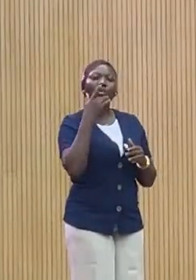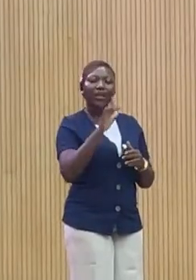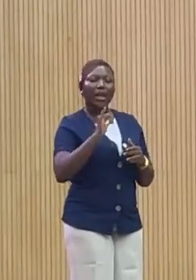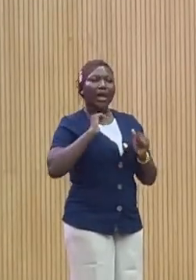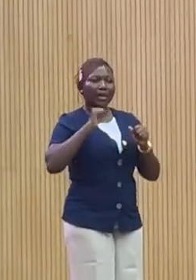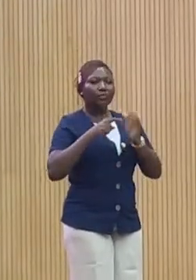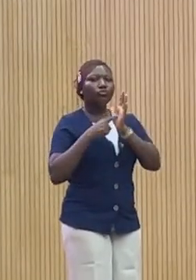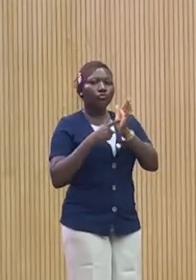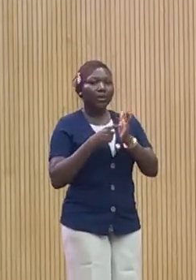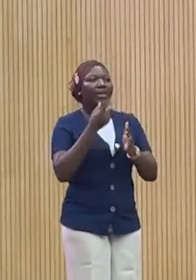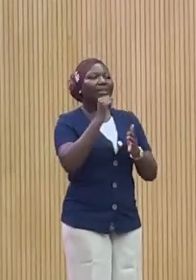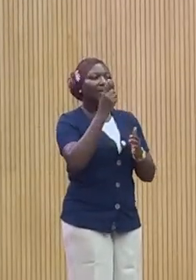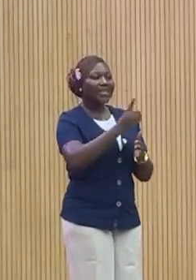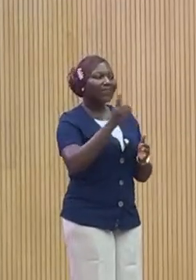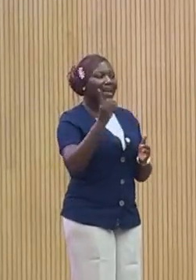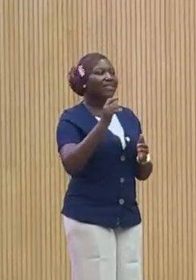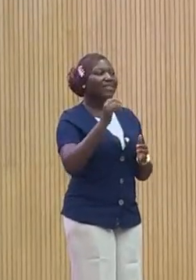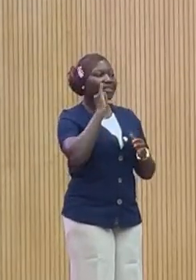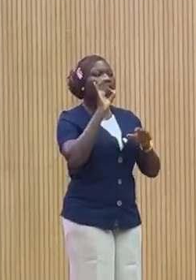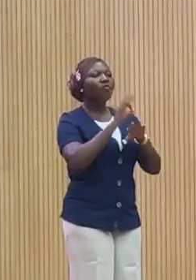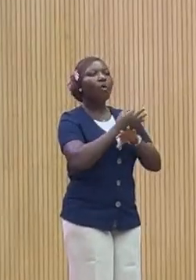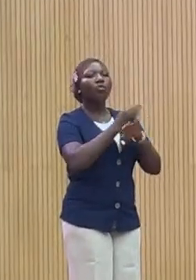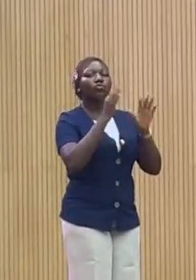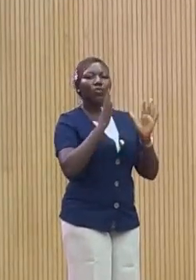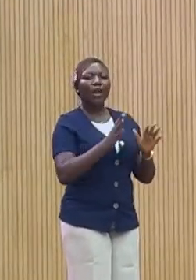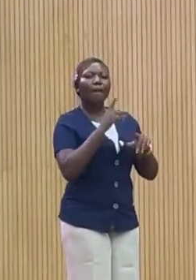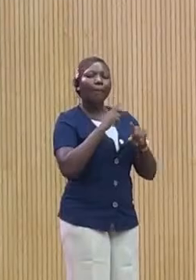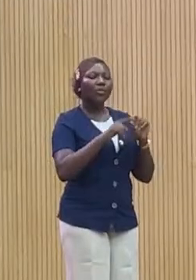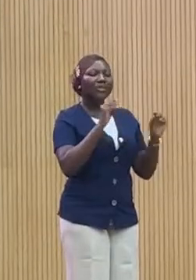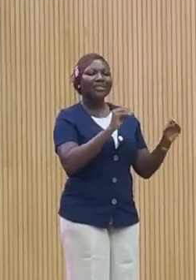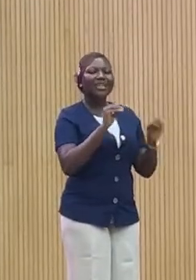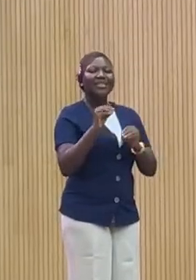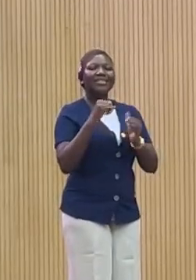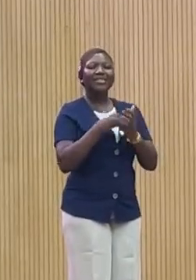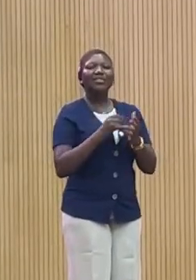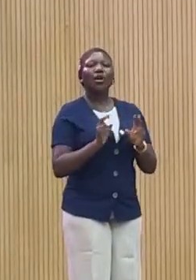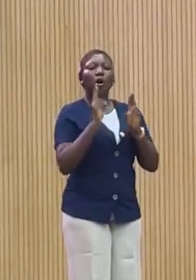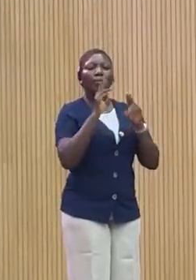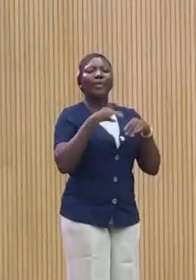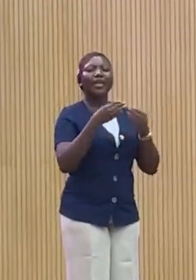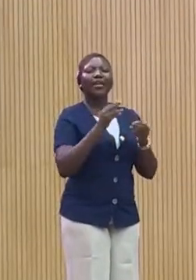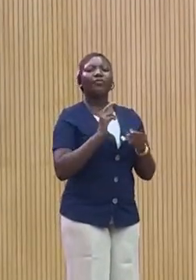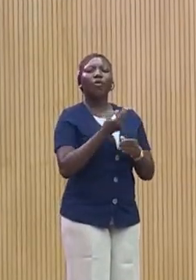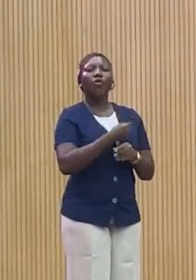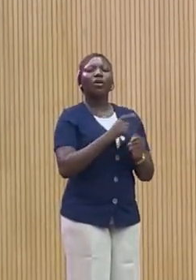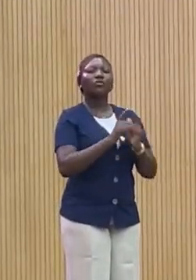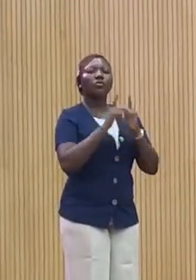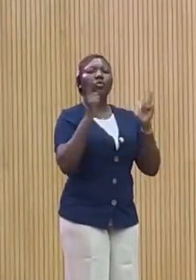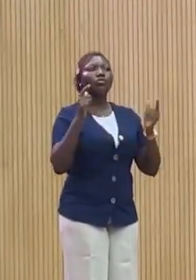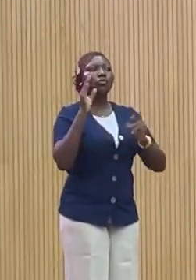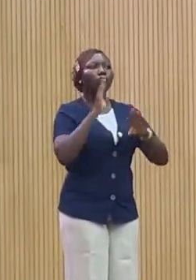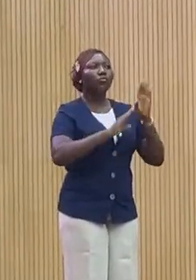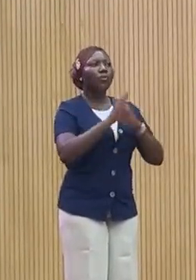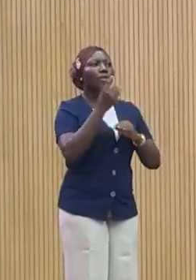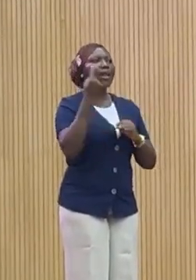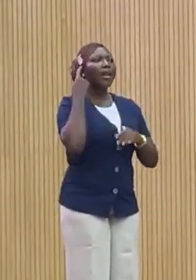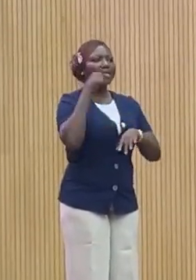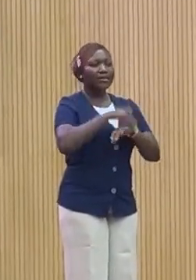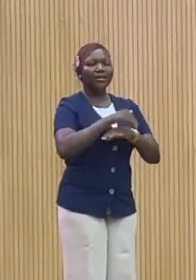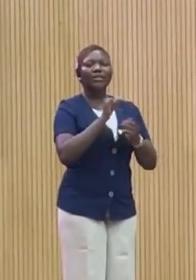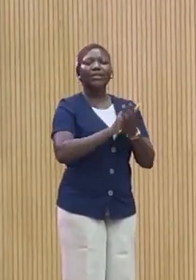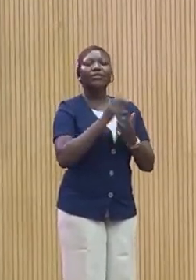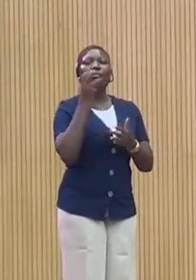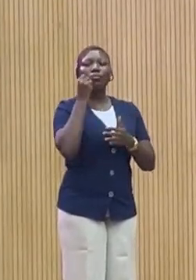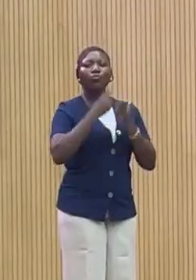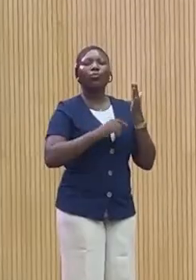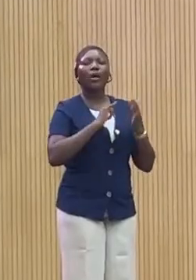but the device is functional. However, setting it up gave us a lot of troubles last night. That's essentially what I was doing before coming here.